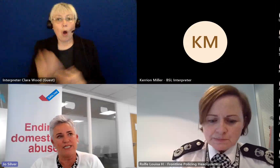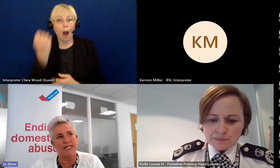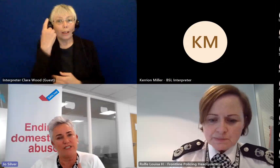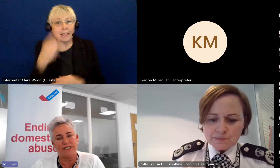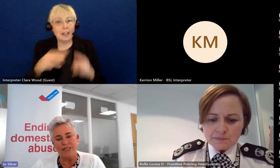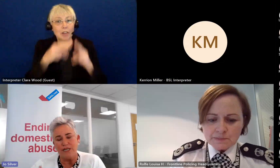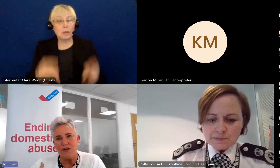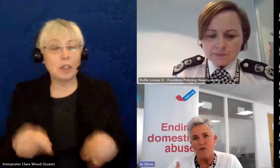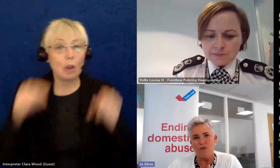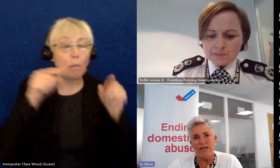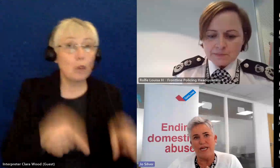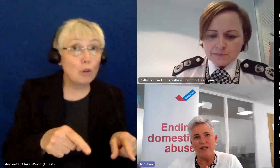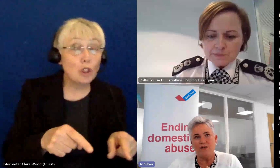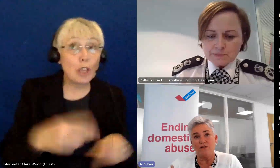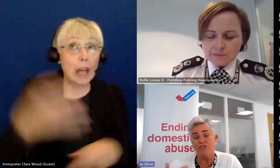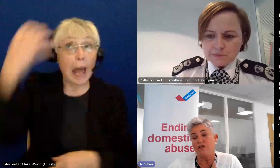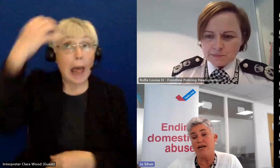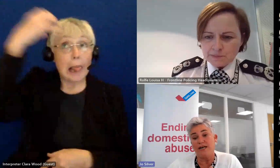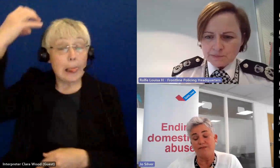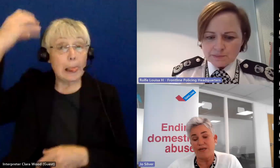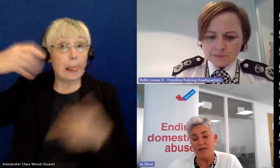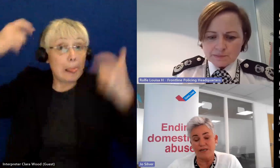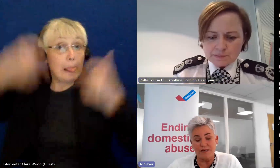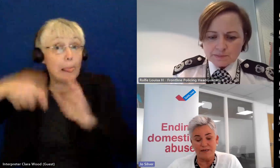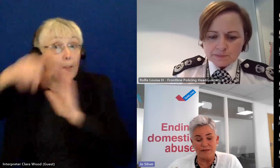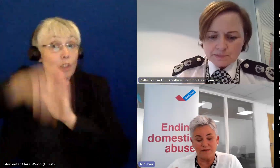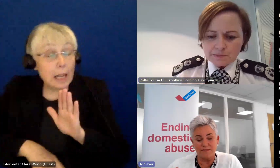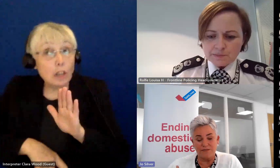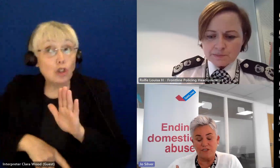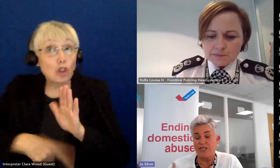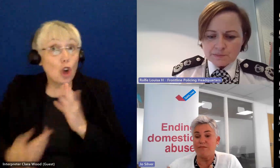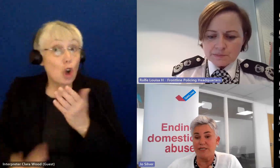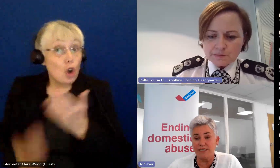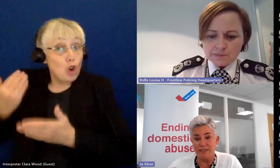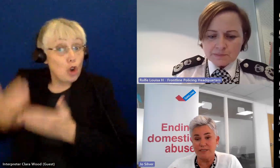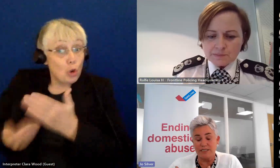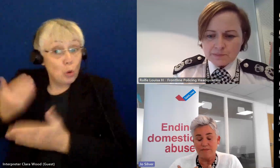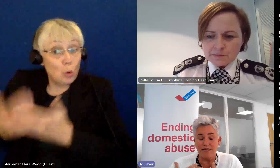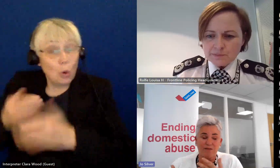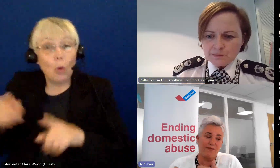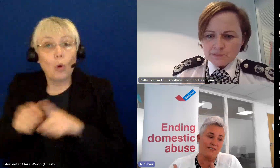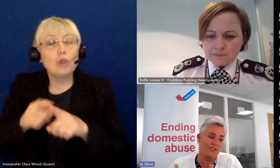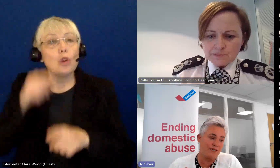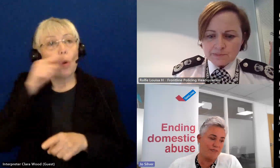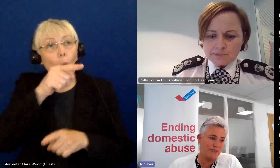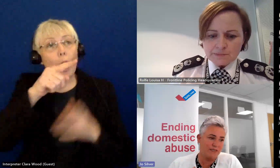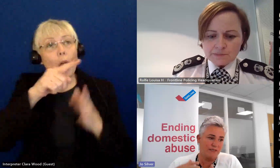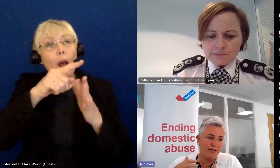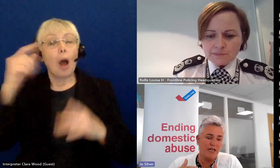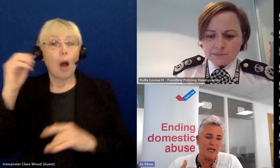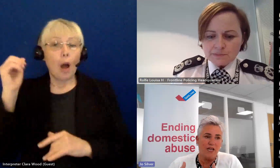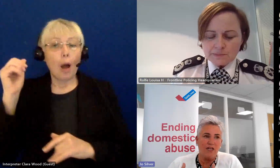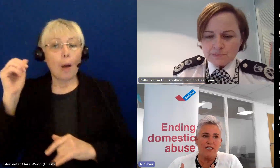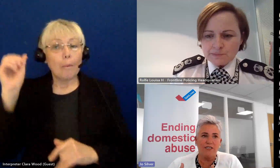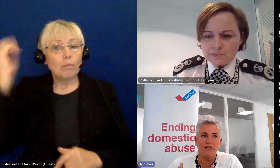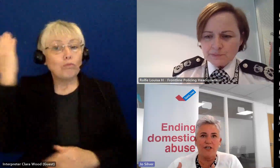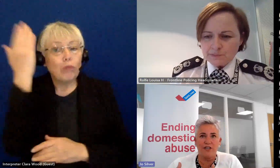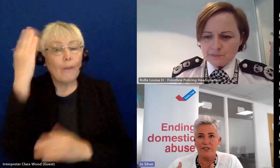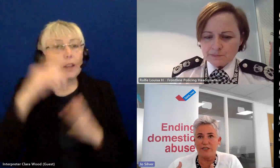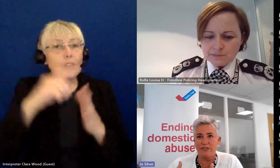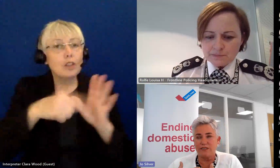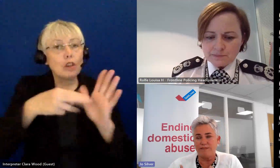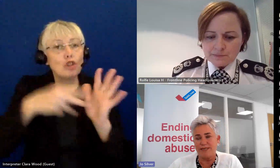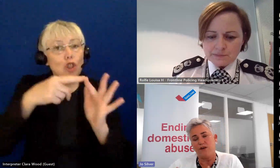only the legislation. We also have Jane Monckton-Smith, Professor Jane Monckton-Smith,